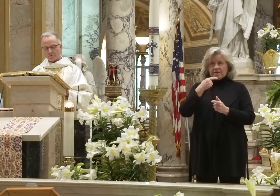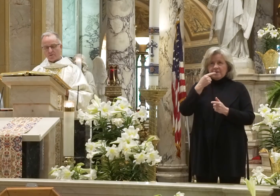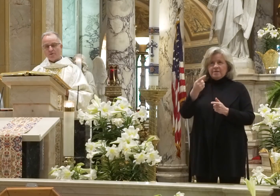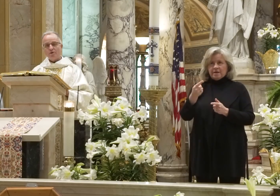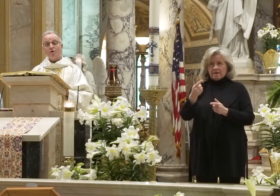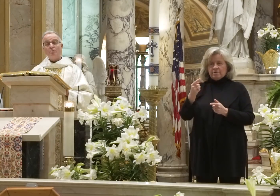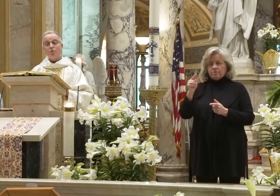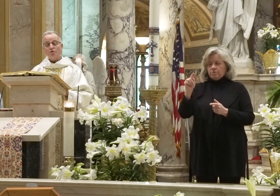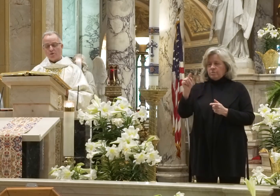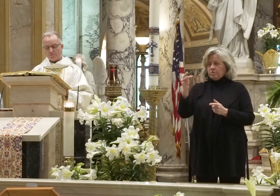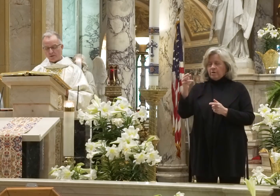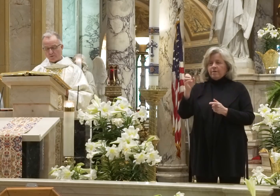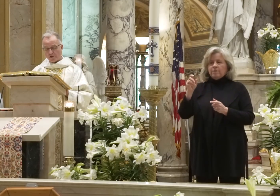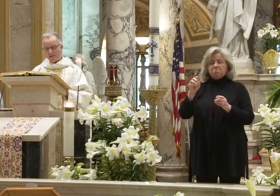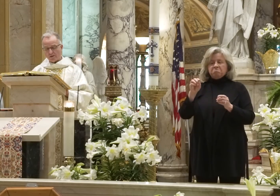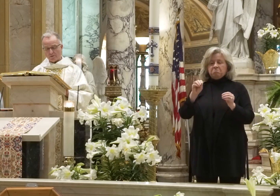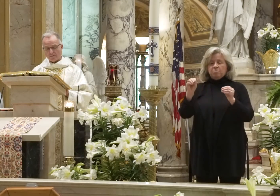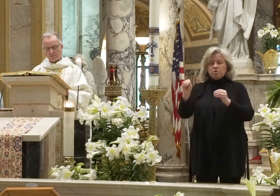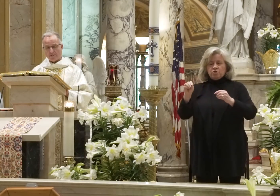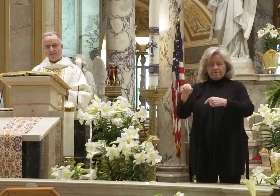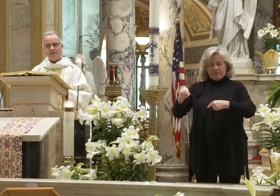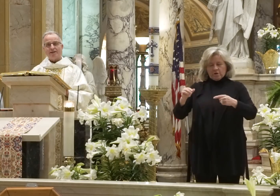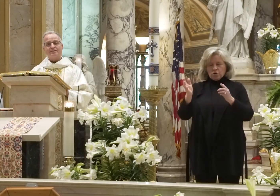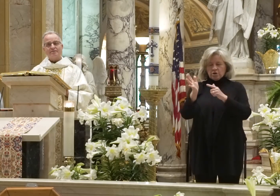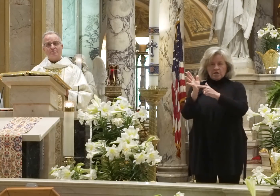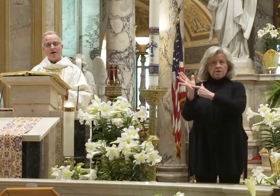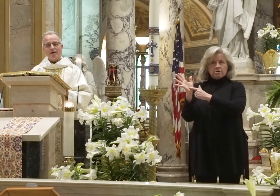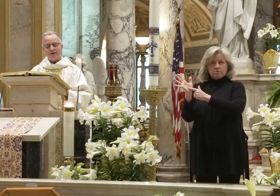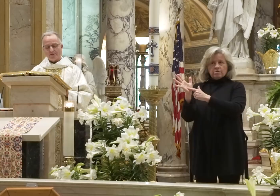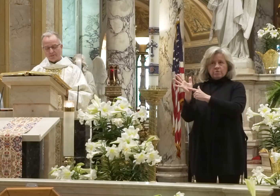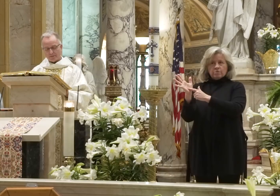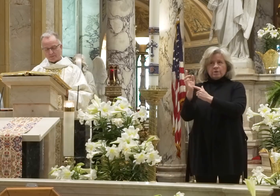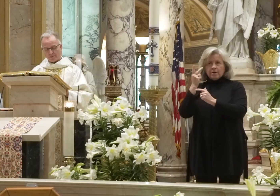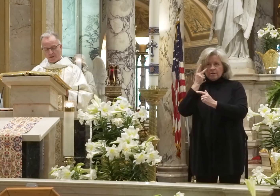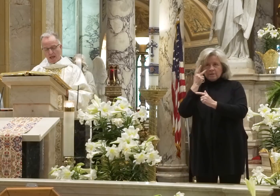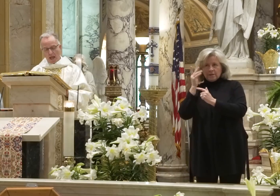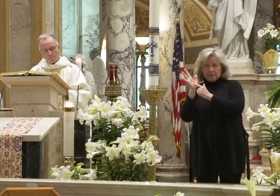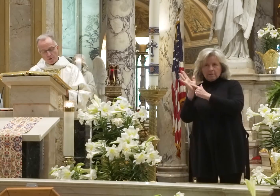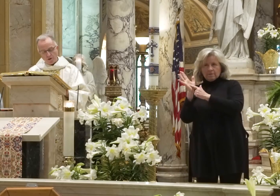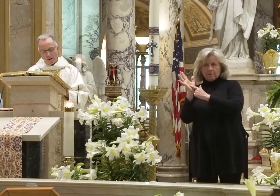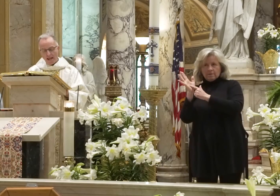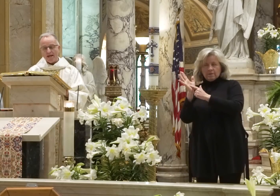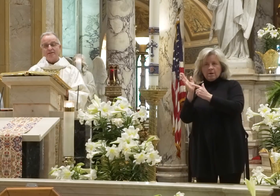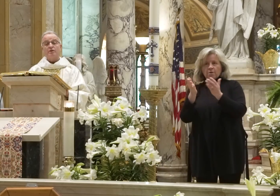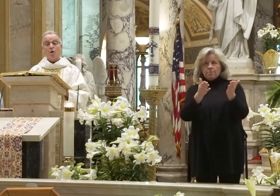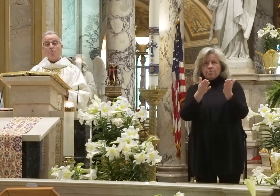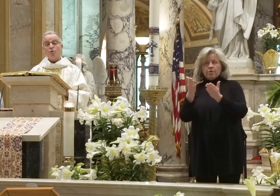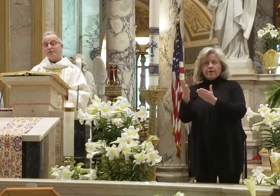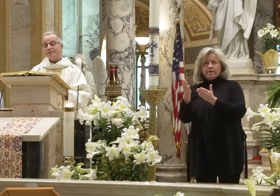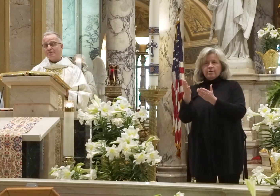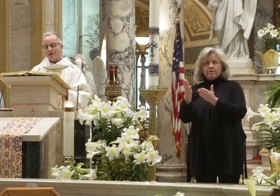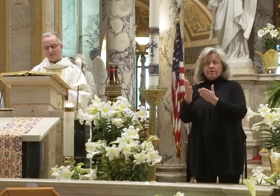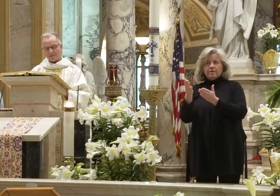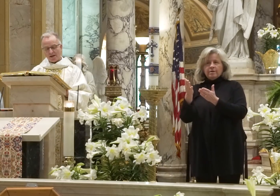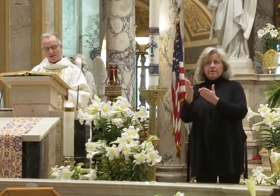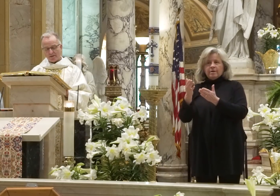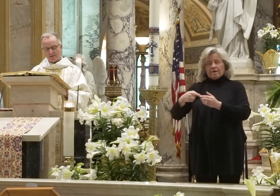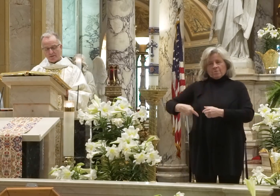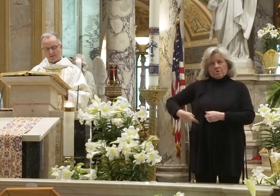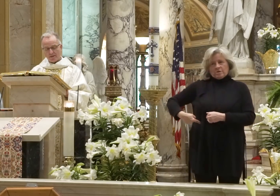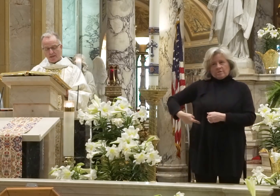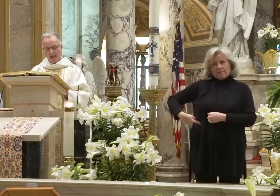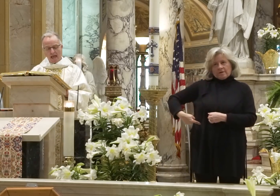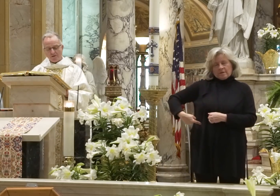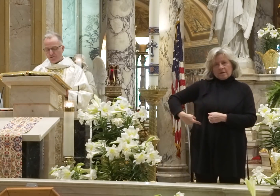Thomas, "Put your finger here and see my hands, and bring your hand and put it into my